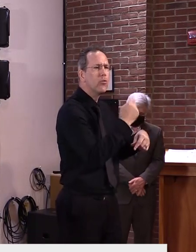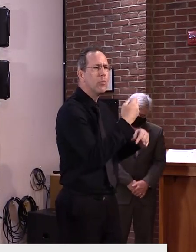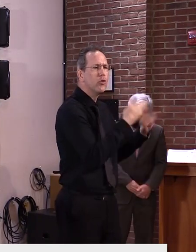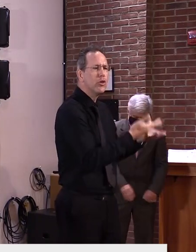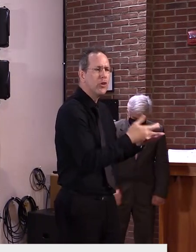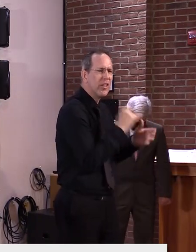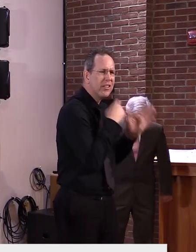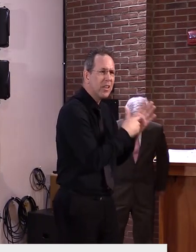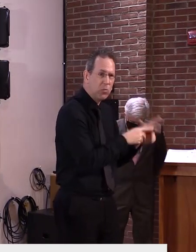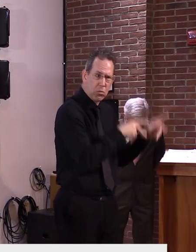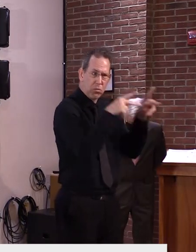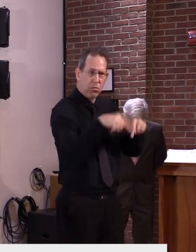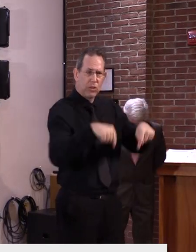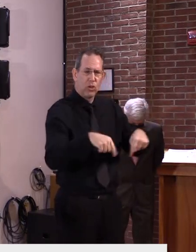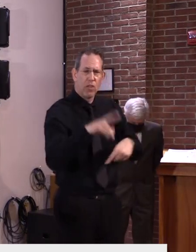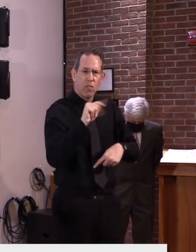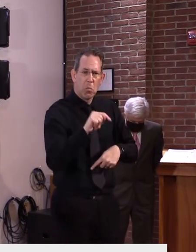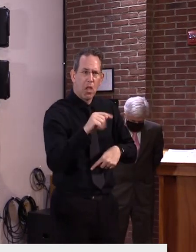Vermont.